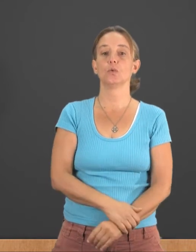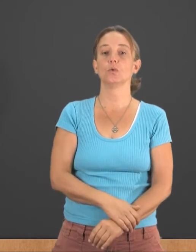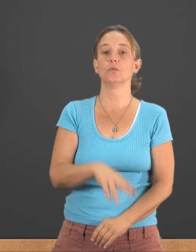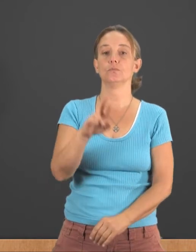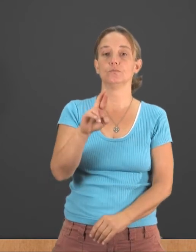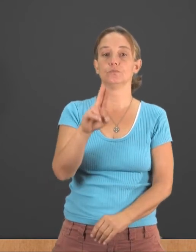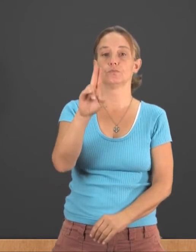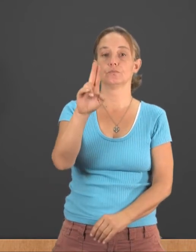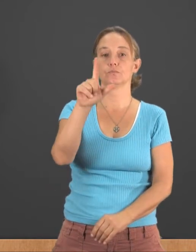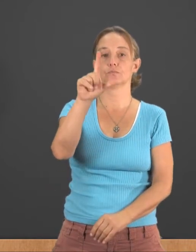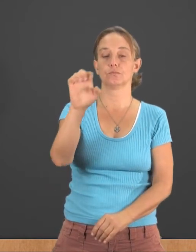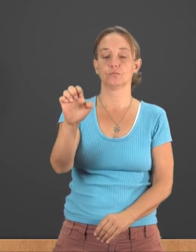Rule.